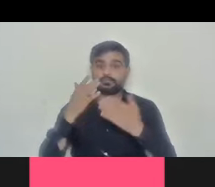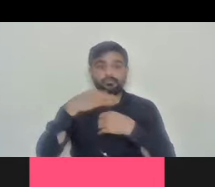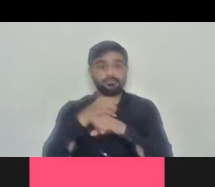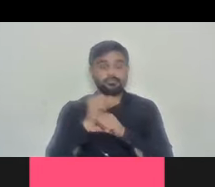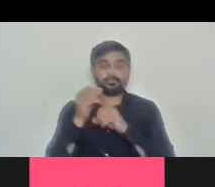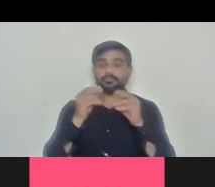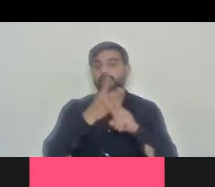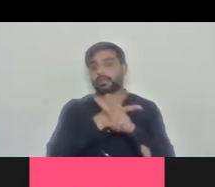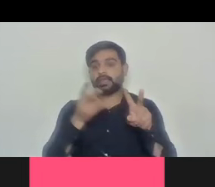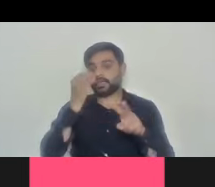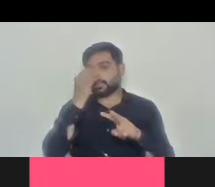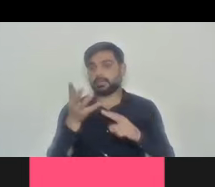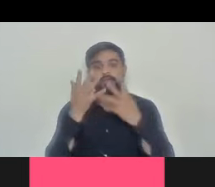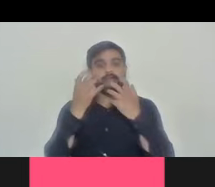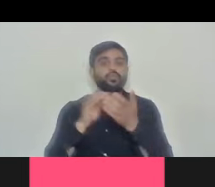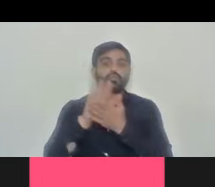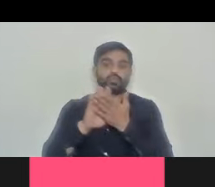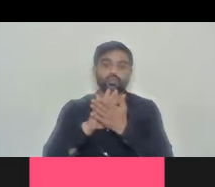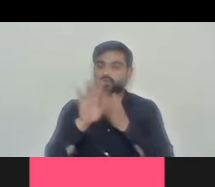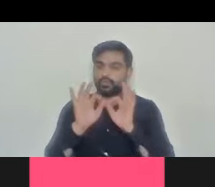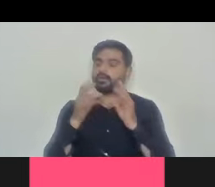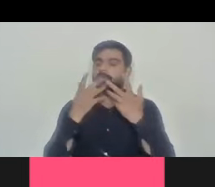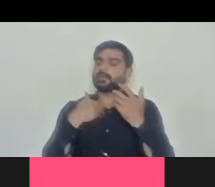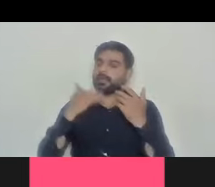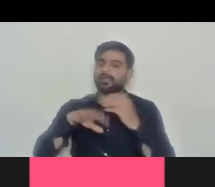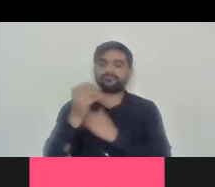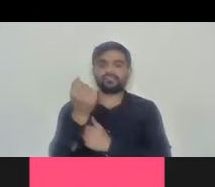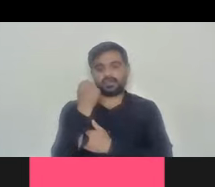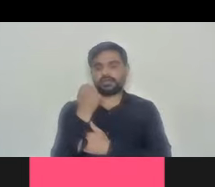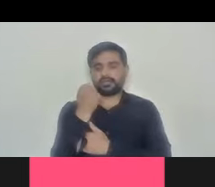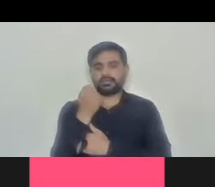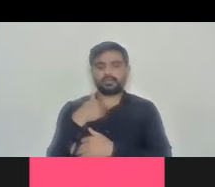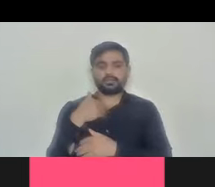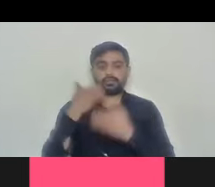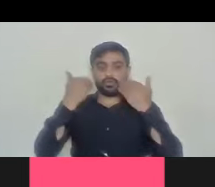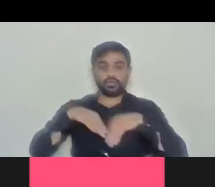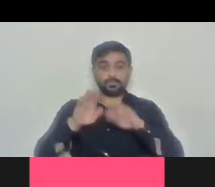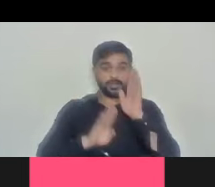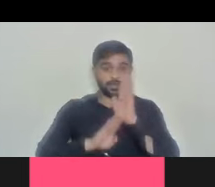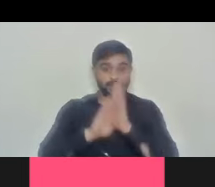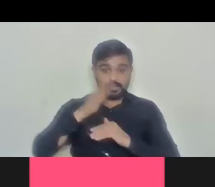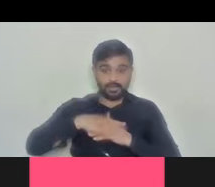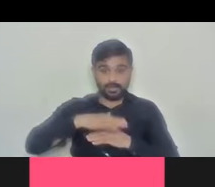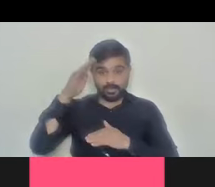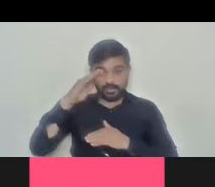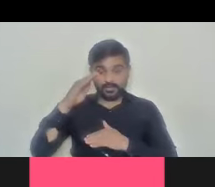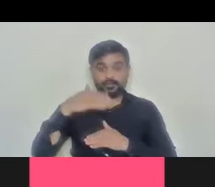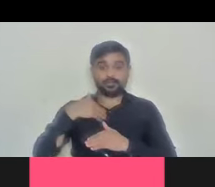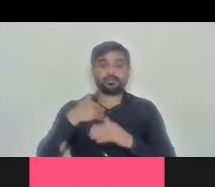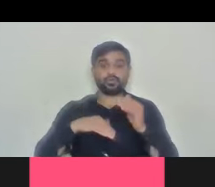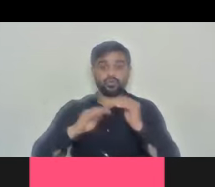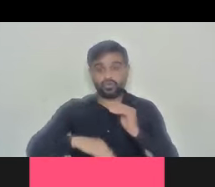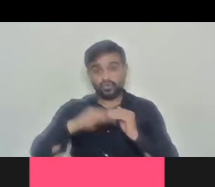very easily, we may not give in to them very easily, but we have biases. As humans, when we grow up, we grow up in